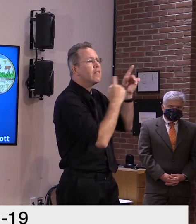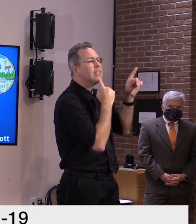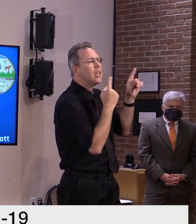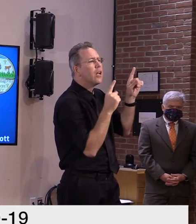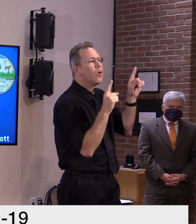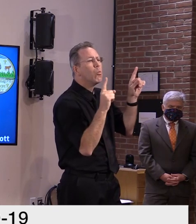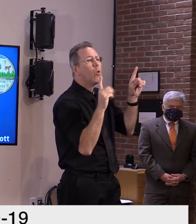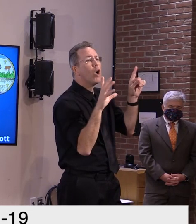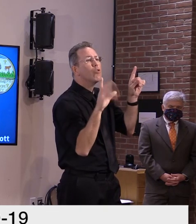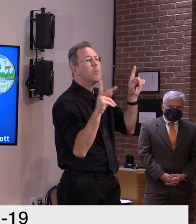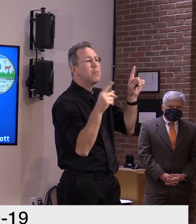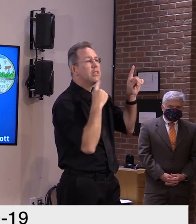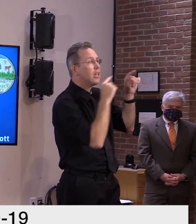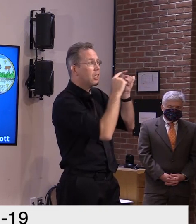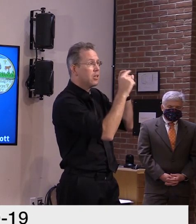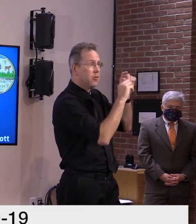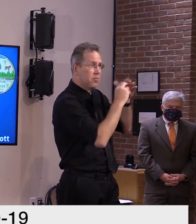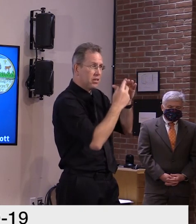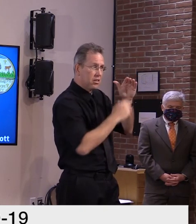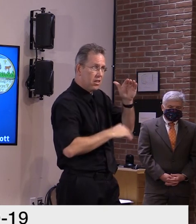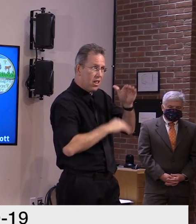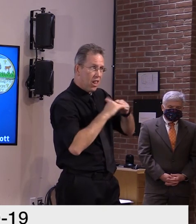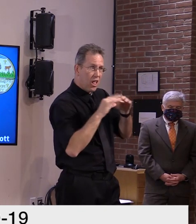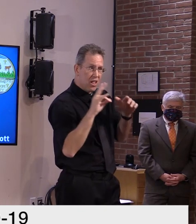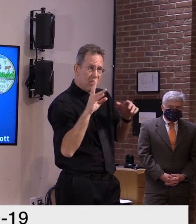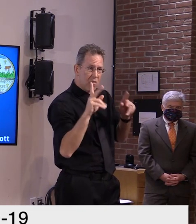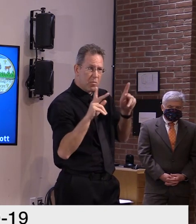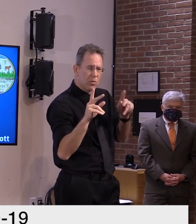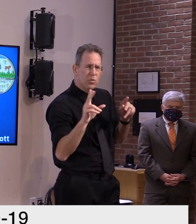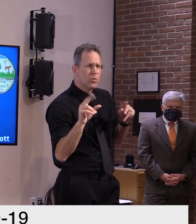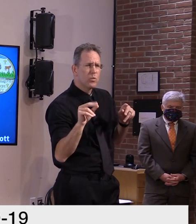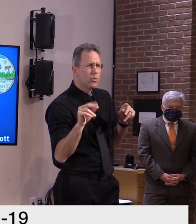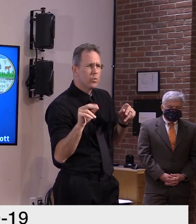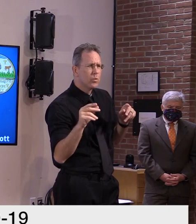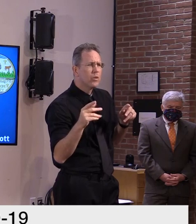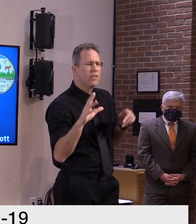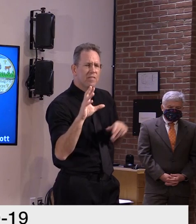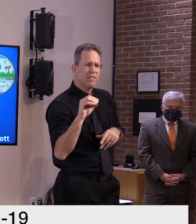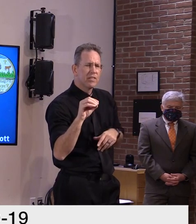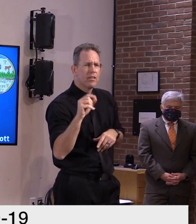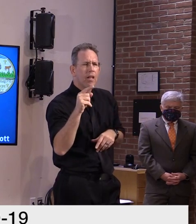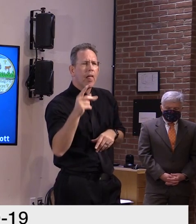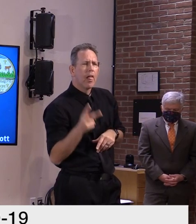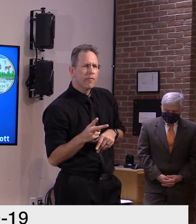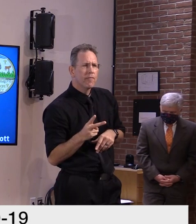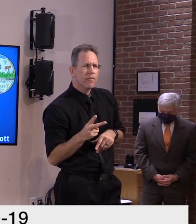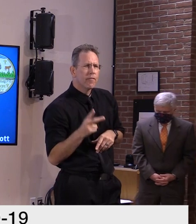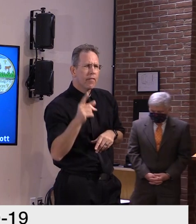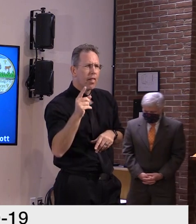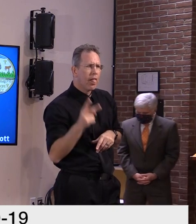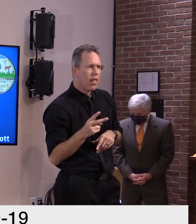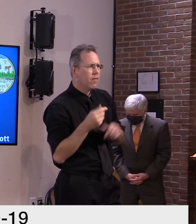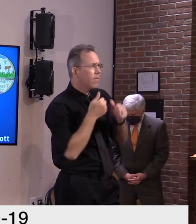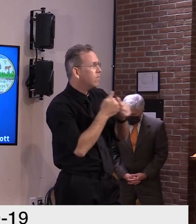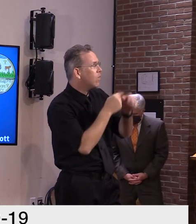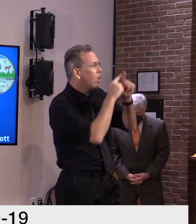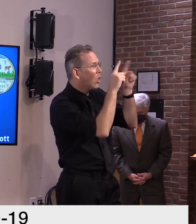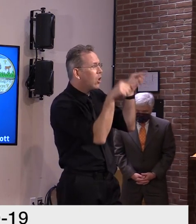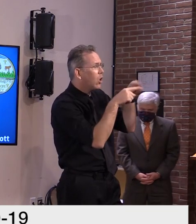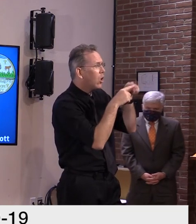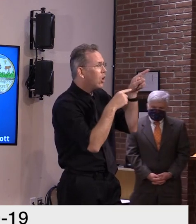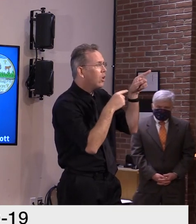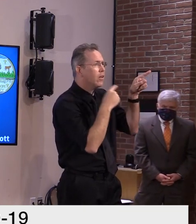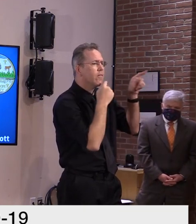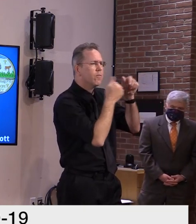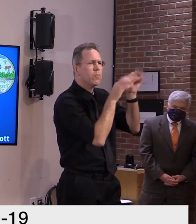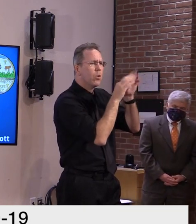only have 55, even though we have that 75 upper limit. But if your fire capacity was 500, you could only have 75.